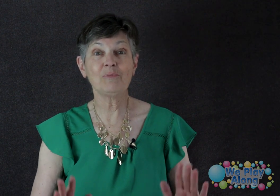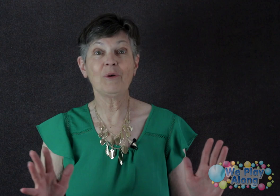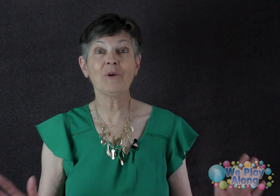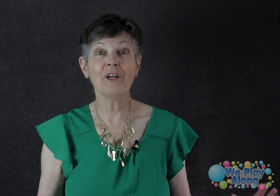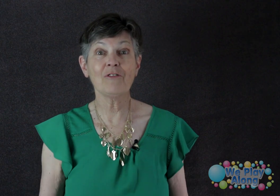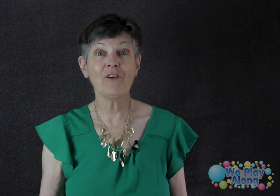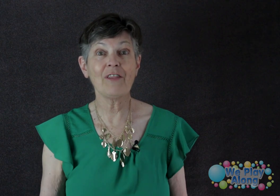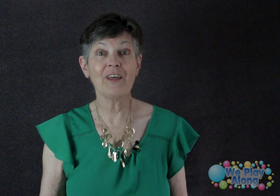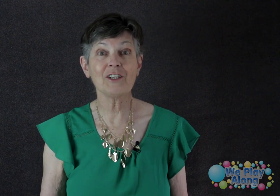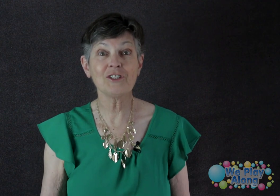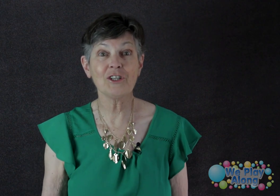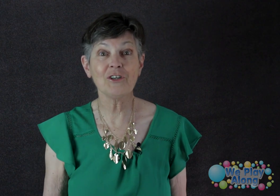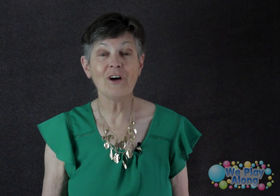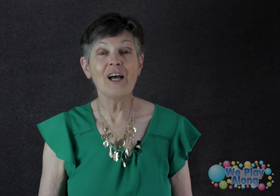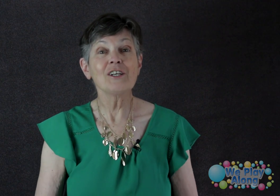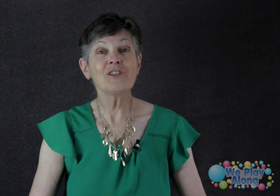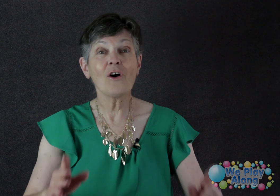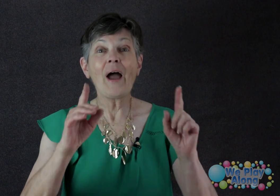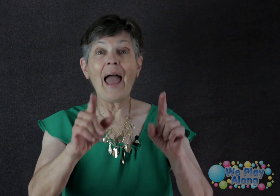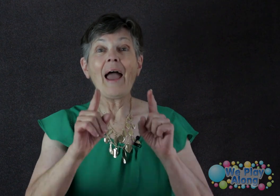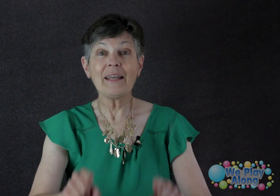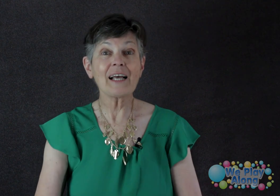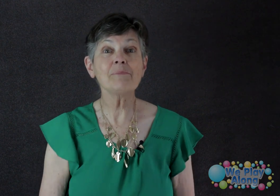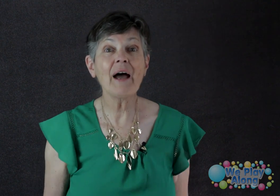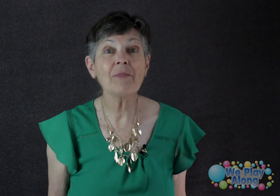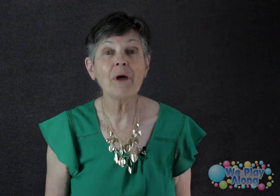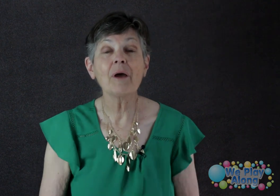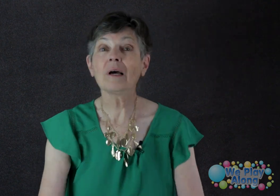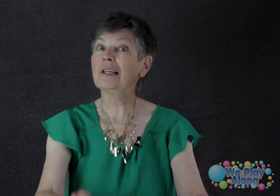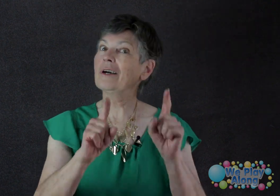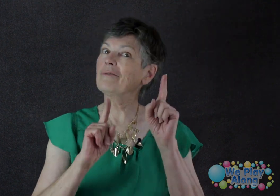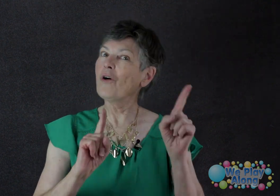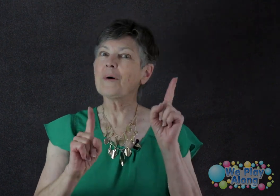be really a fun thing to do. So next month, look